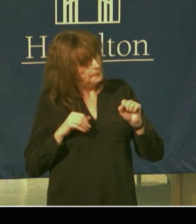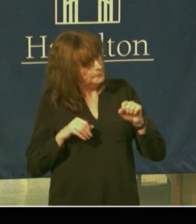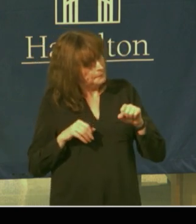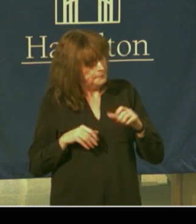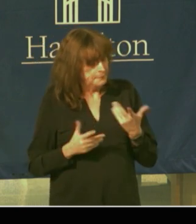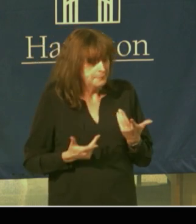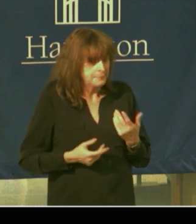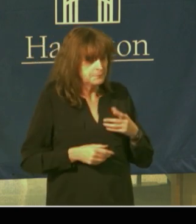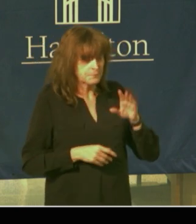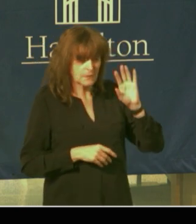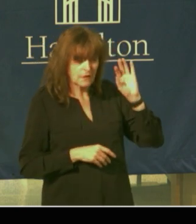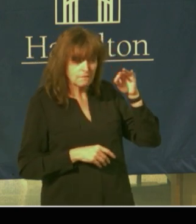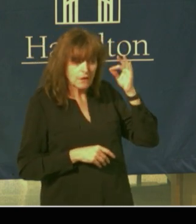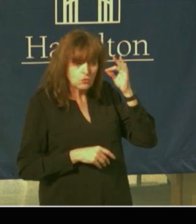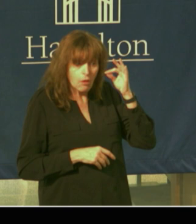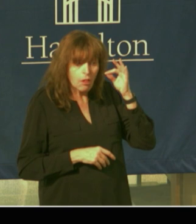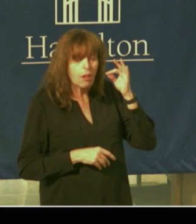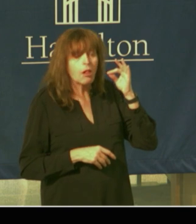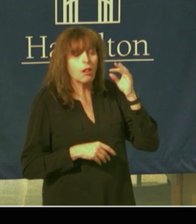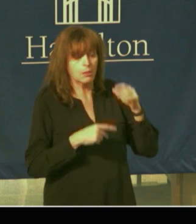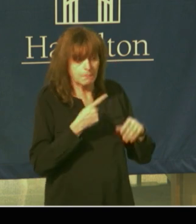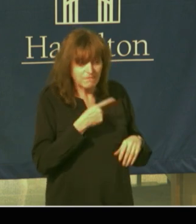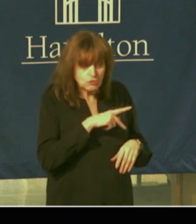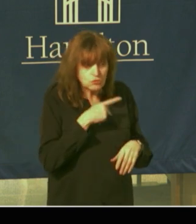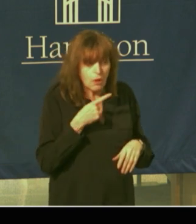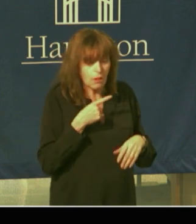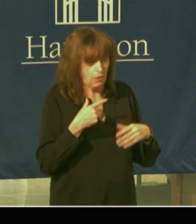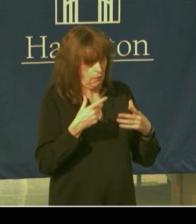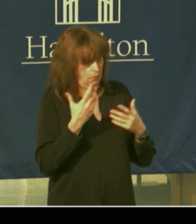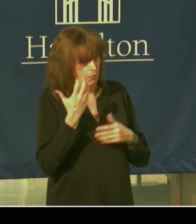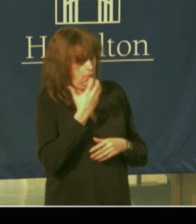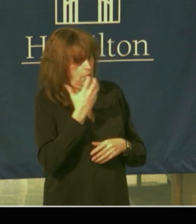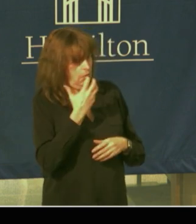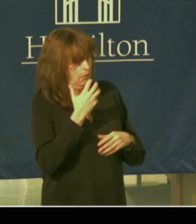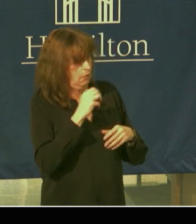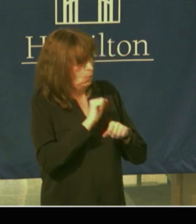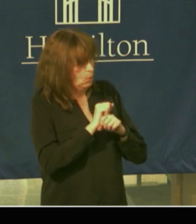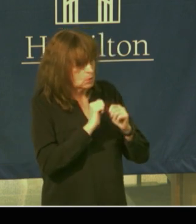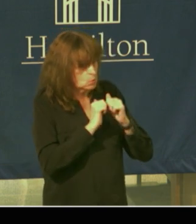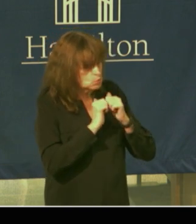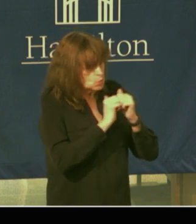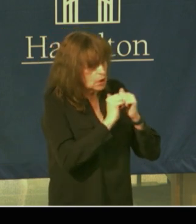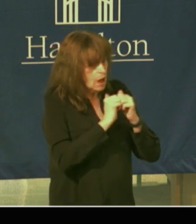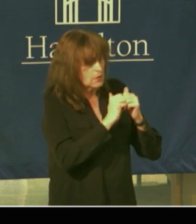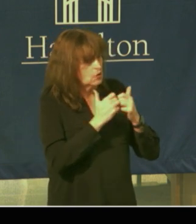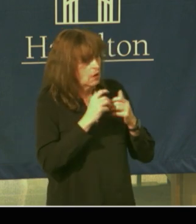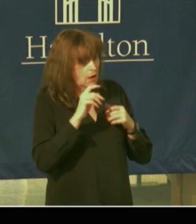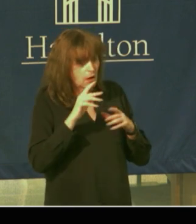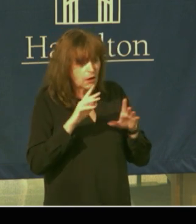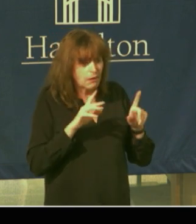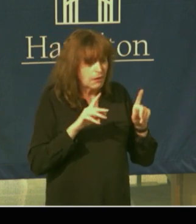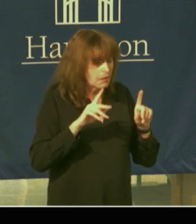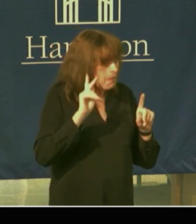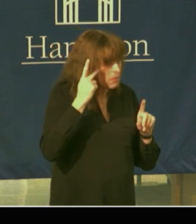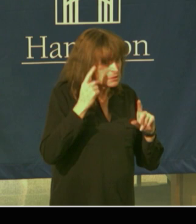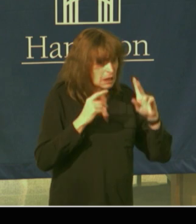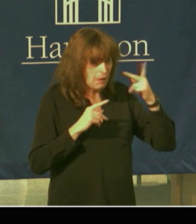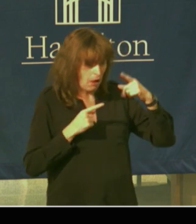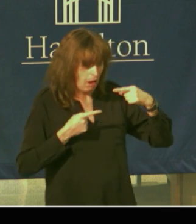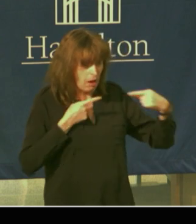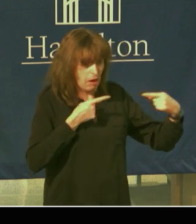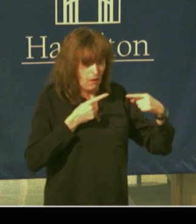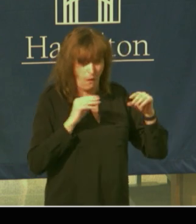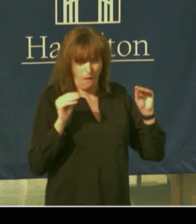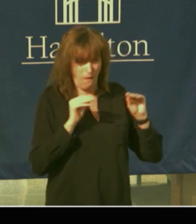their nonpartisan approach. And you know what? There is no room for politics in any of this. It is all about getting the job done. And they've all taken that